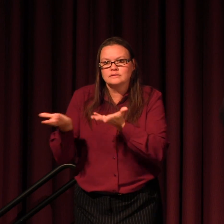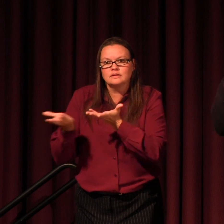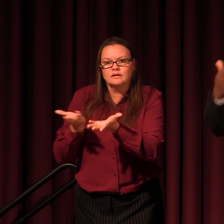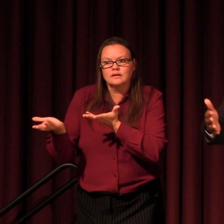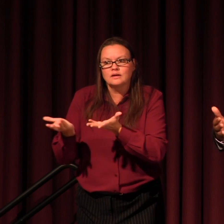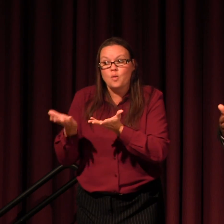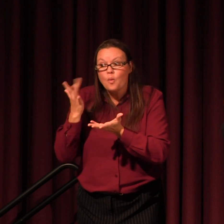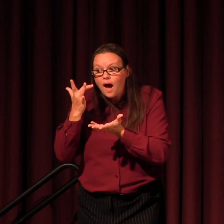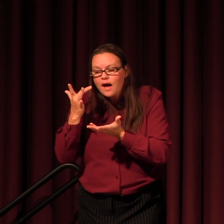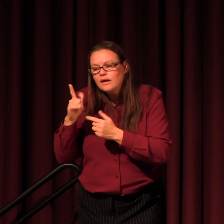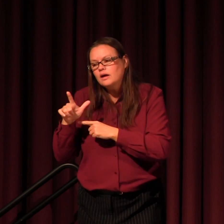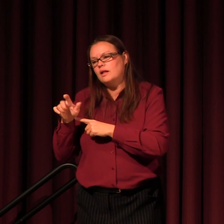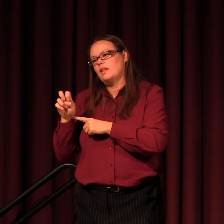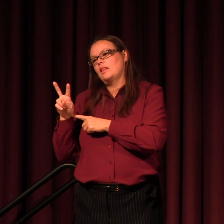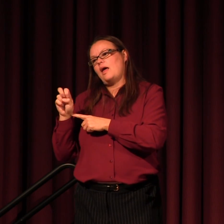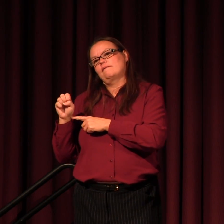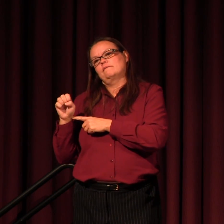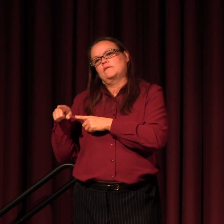Because I love you.